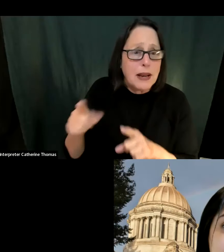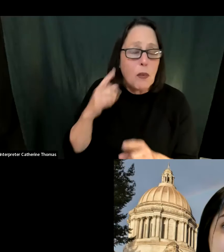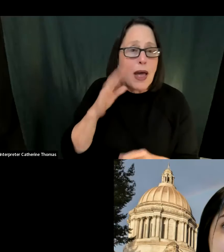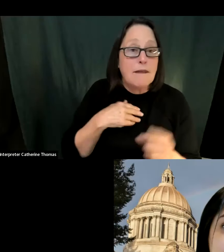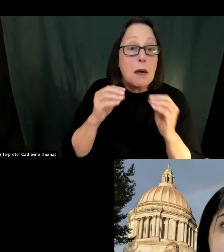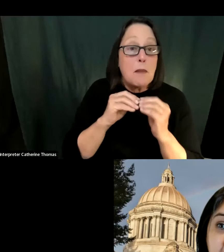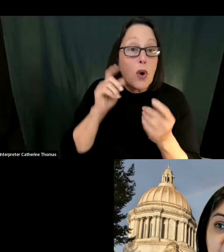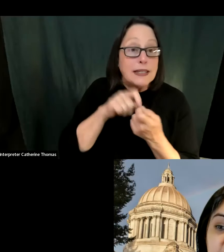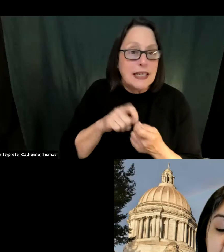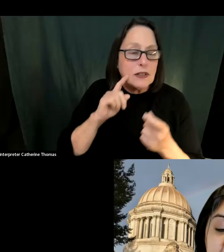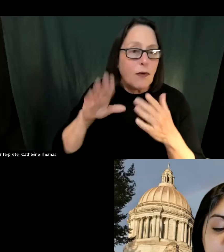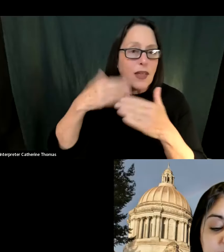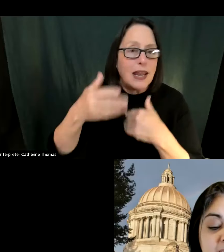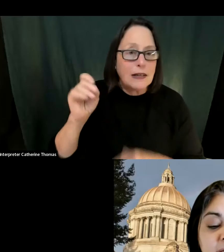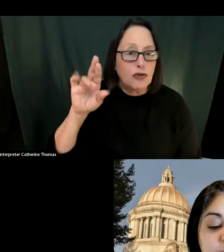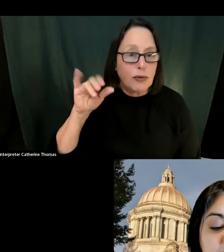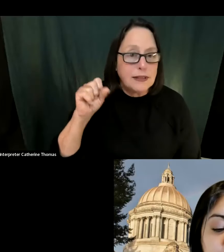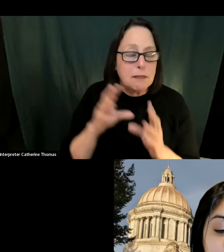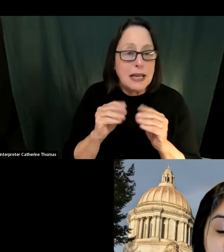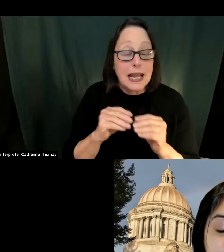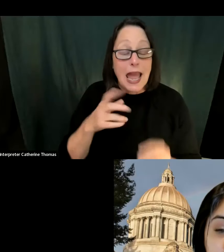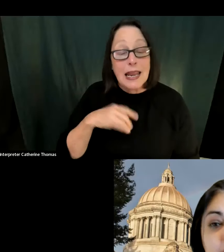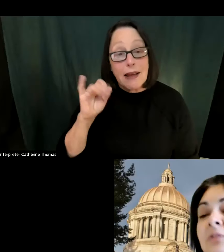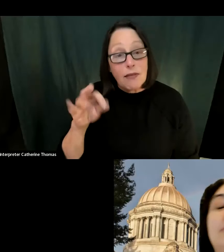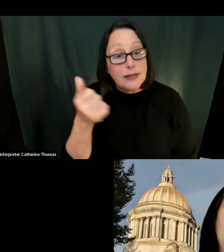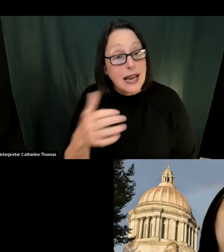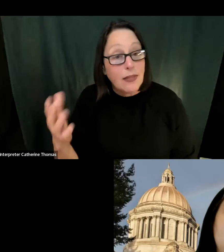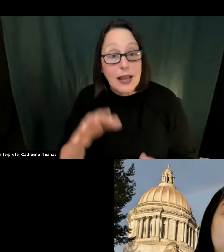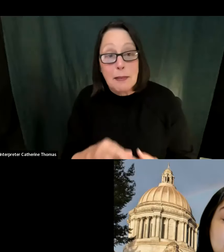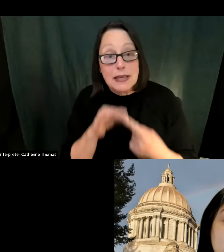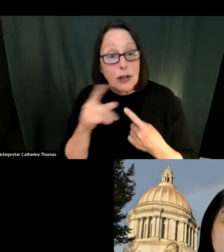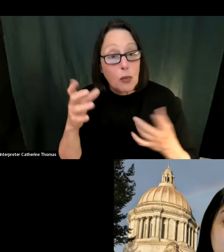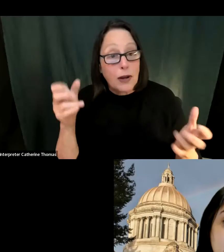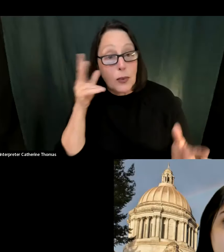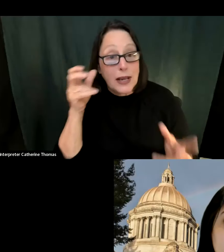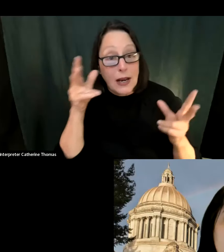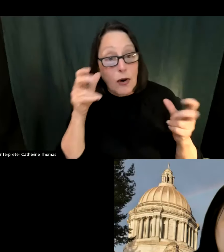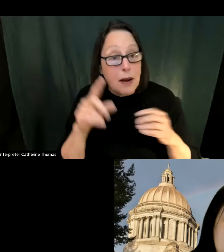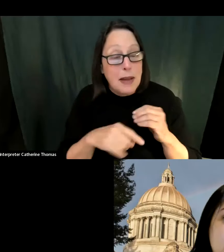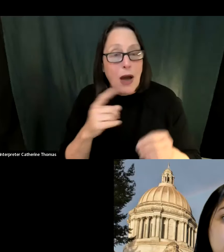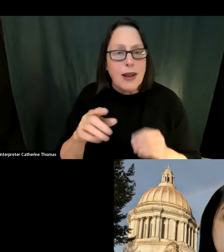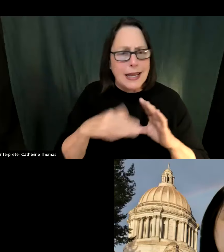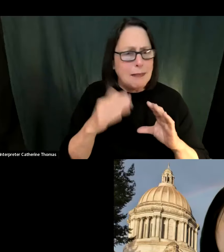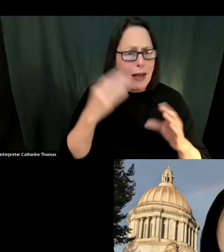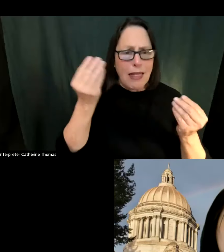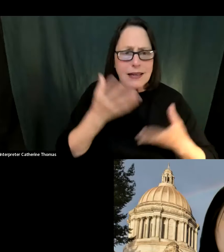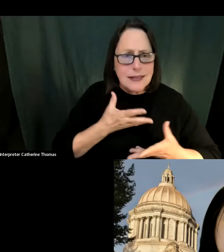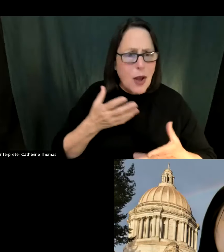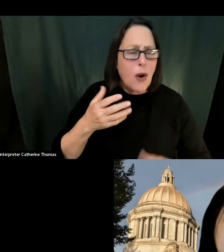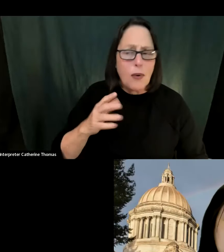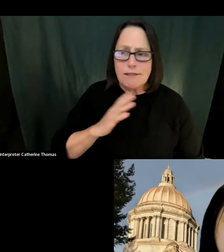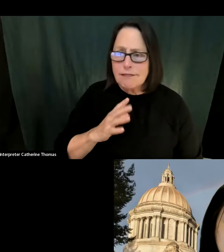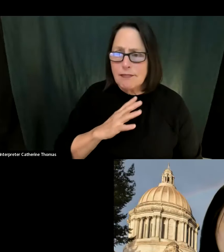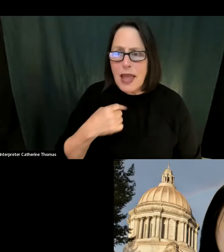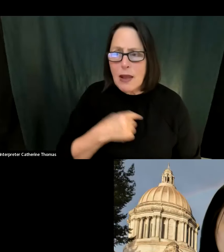for our next CRIS meeting. And if there's anything in particular you want to hear about, please feel free to email and let us know, and we can do